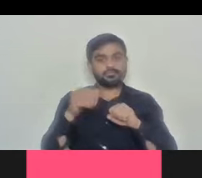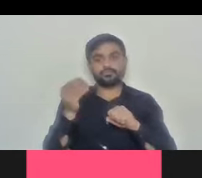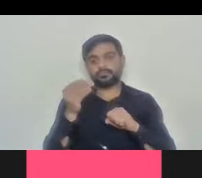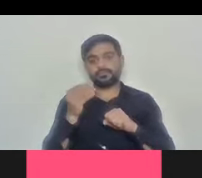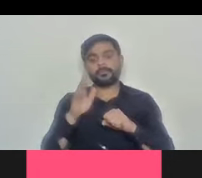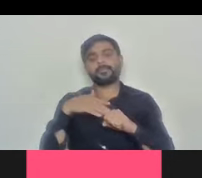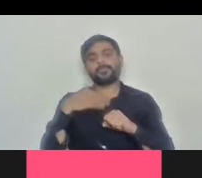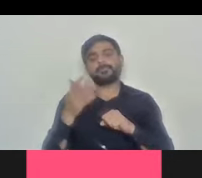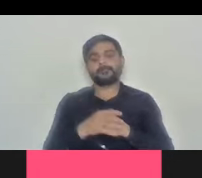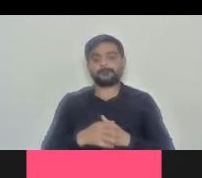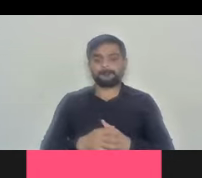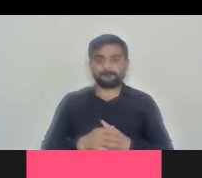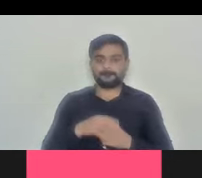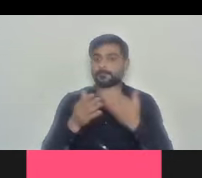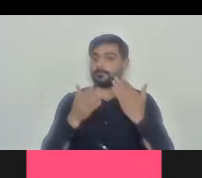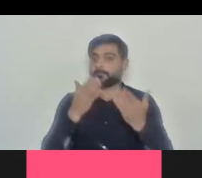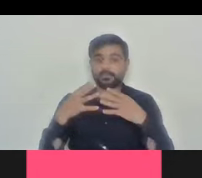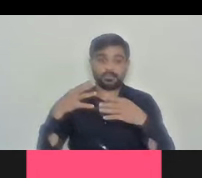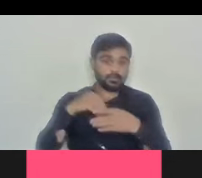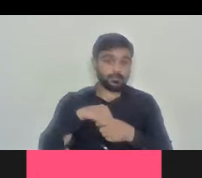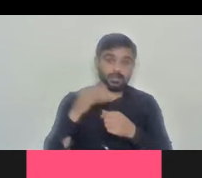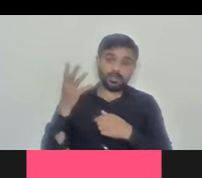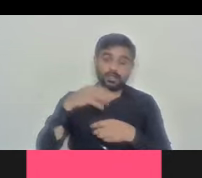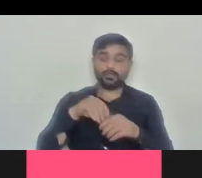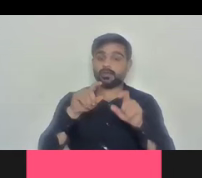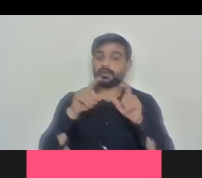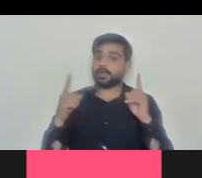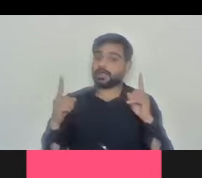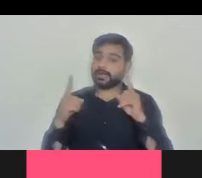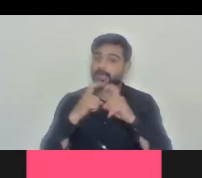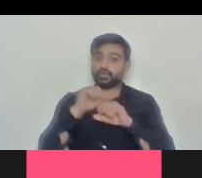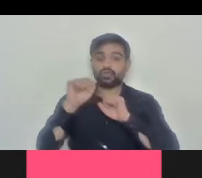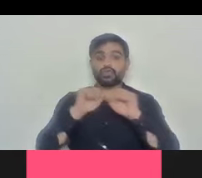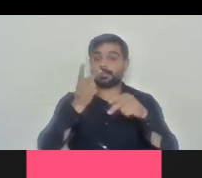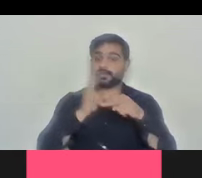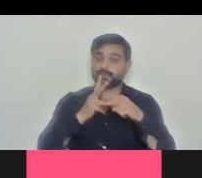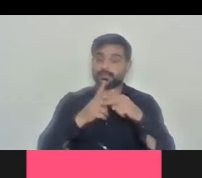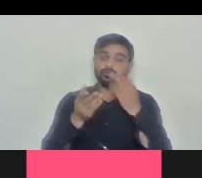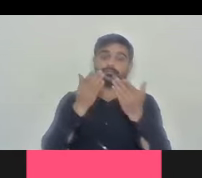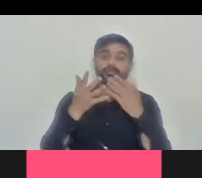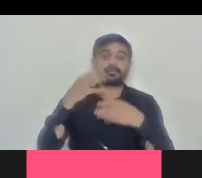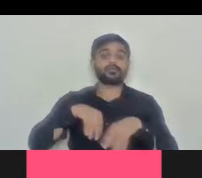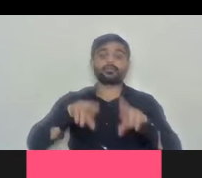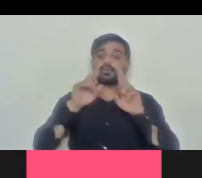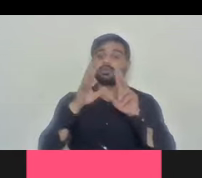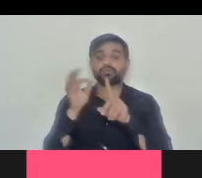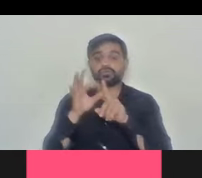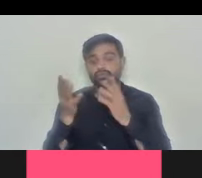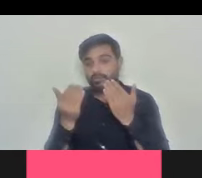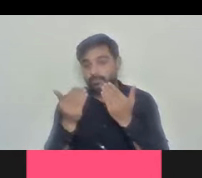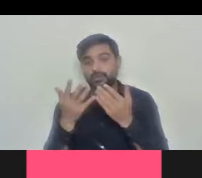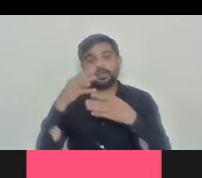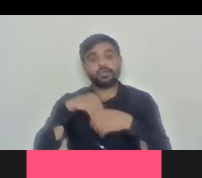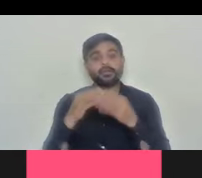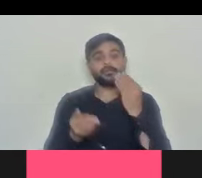and also there will be views that will come out that will be contradictory to your views. Maybe you were expecting something else,